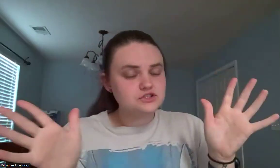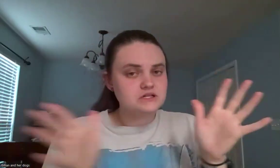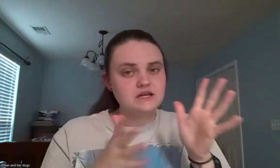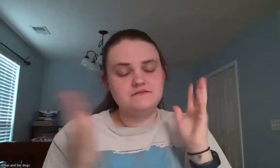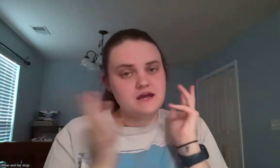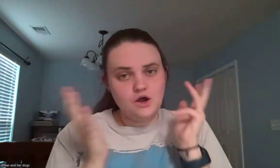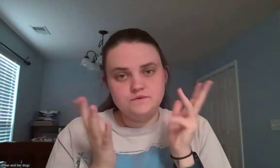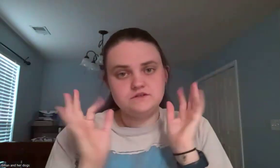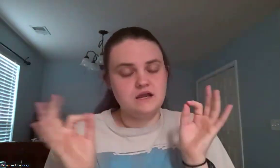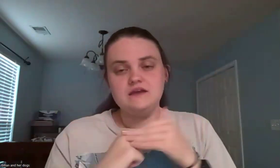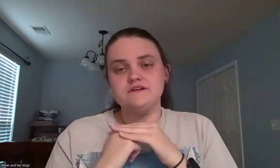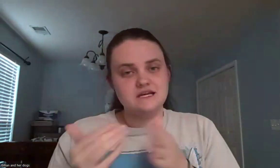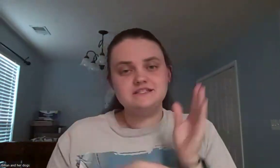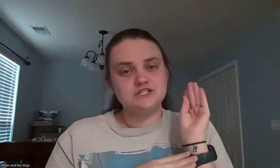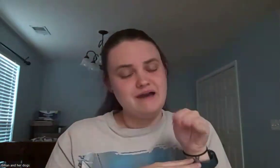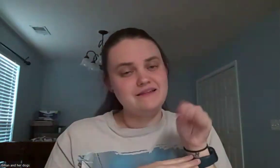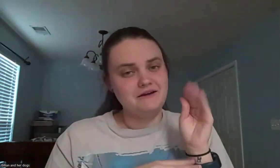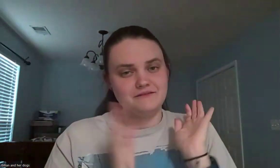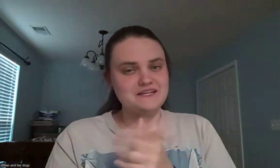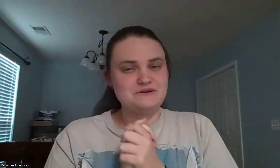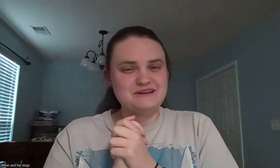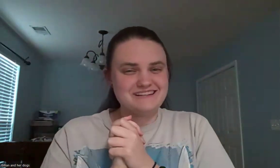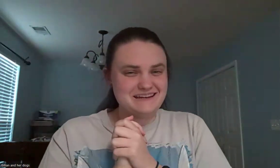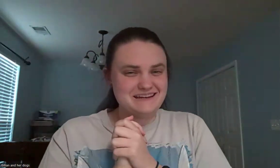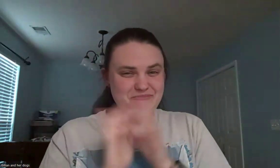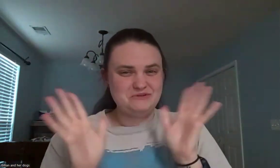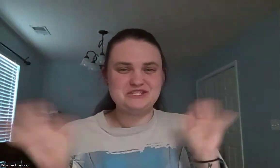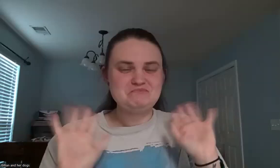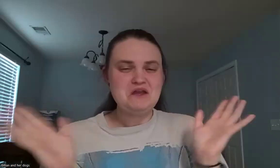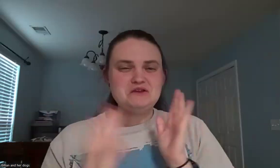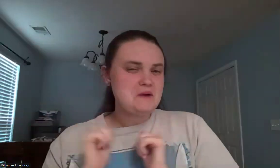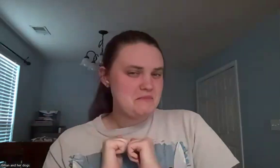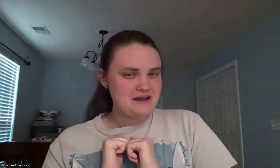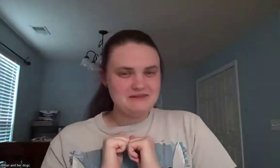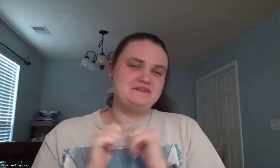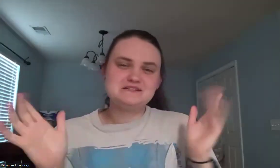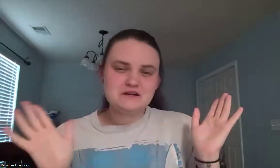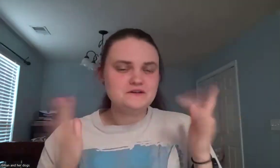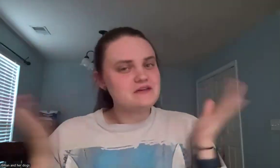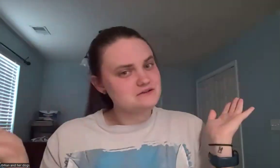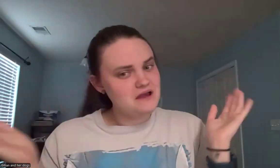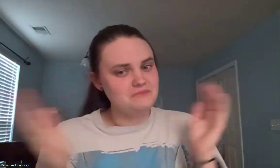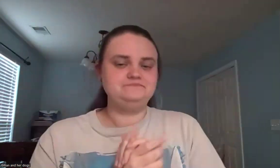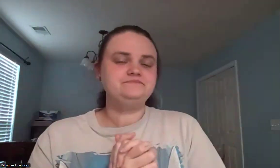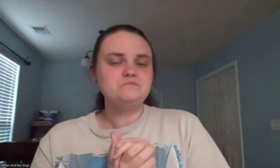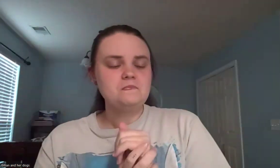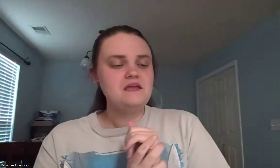trick. If that helps, great. If it doesn't, just smile and nod. That's always like what I tell people. Just don't worry about it. If it doesn't work for you, that's okay.